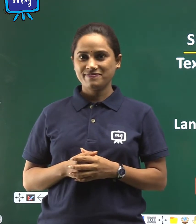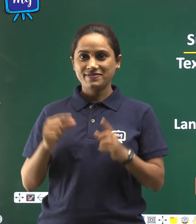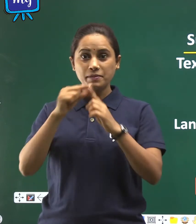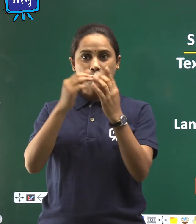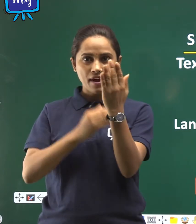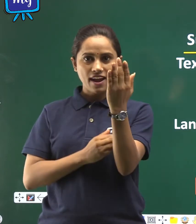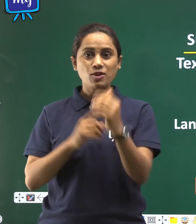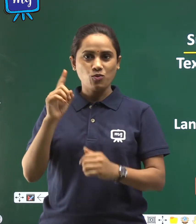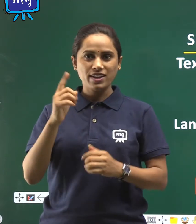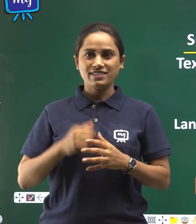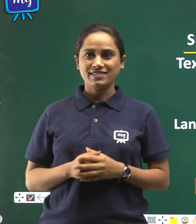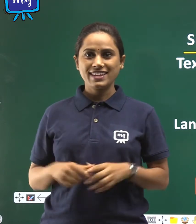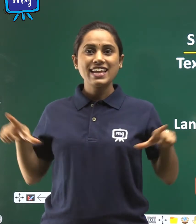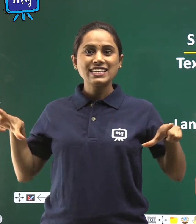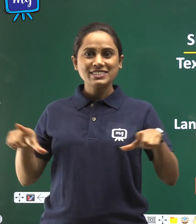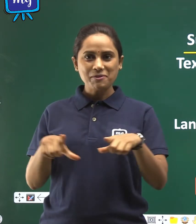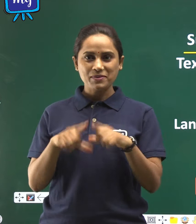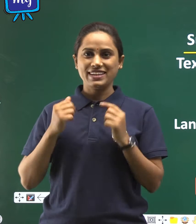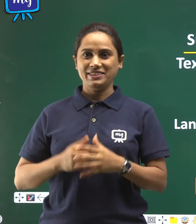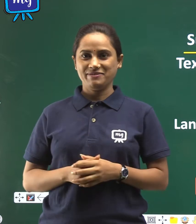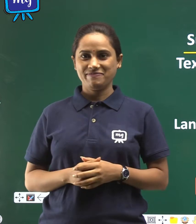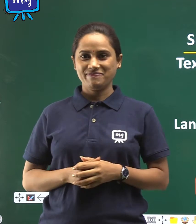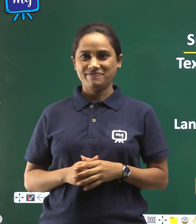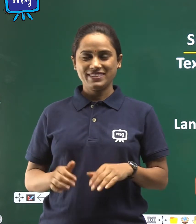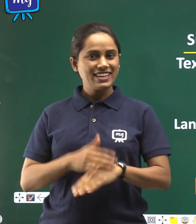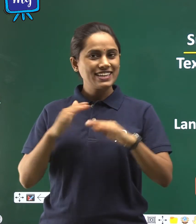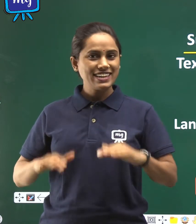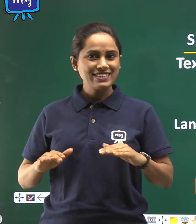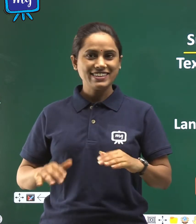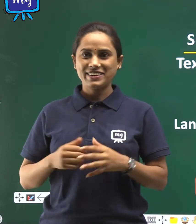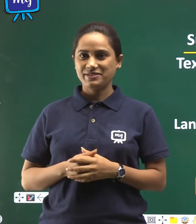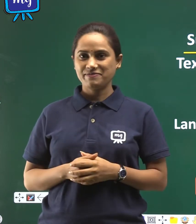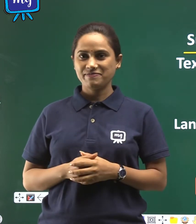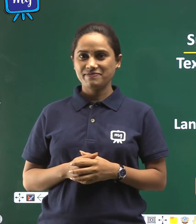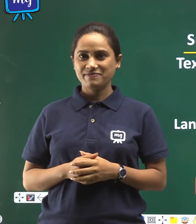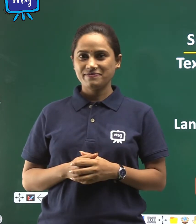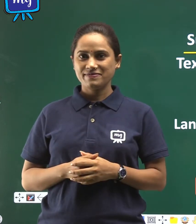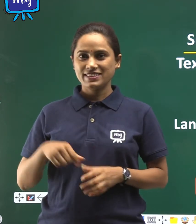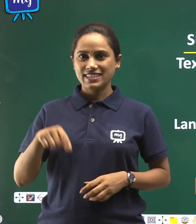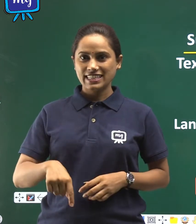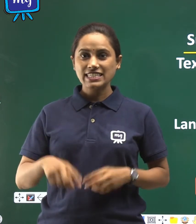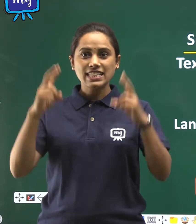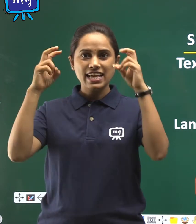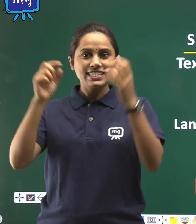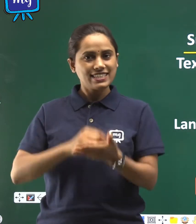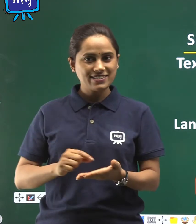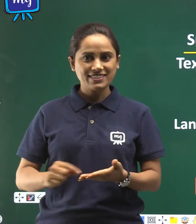part 1, summary. Dear children, this lesson is